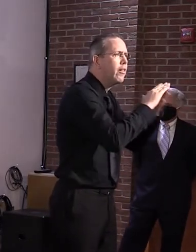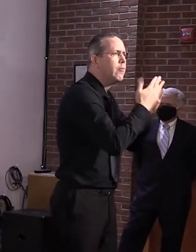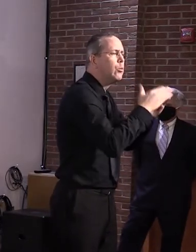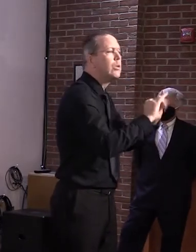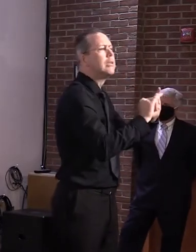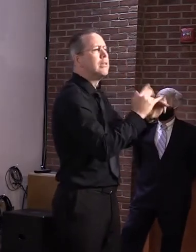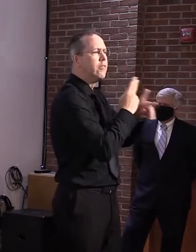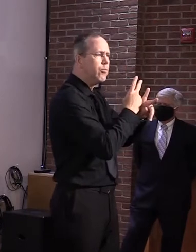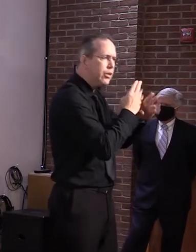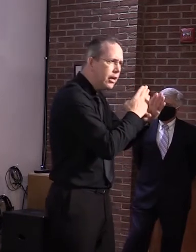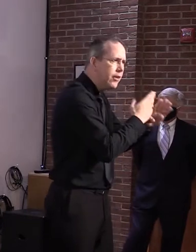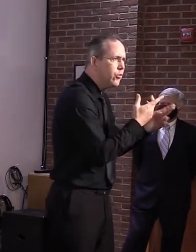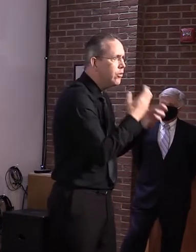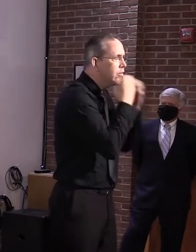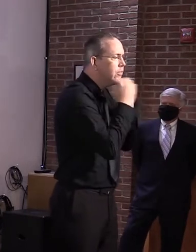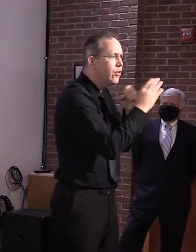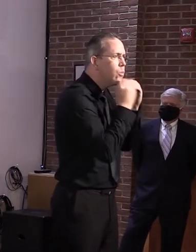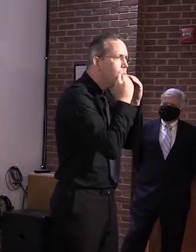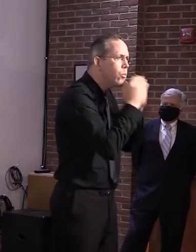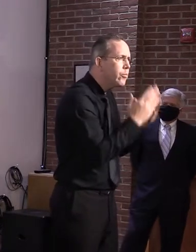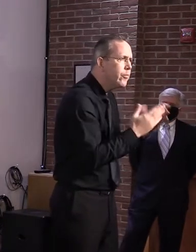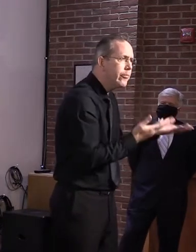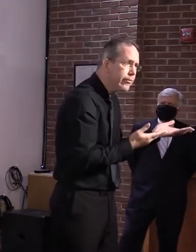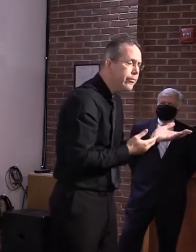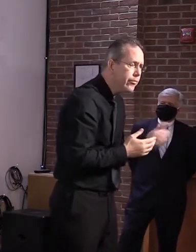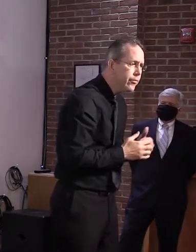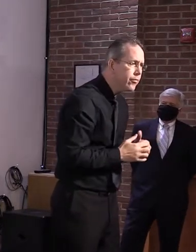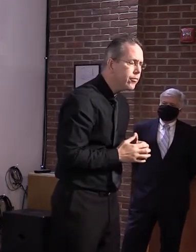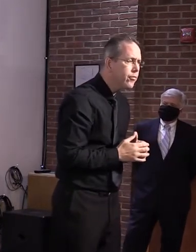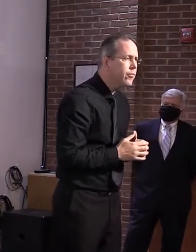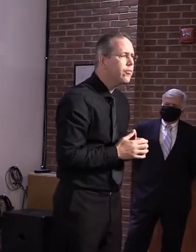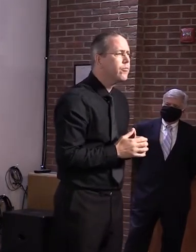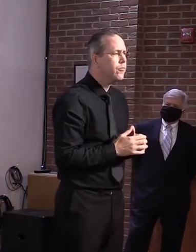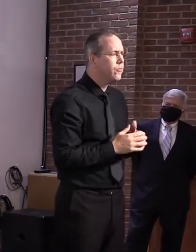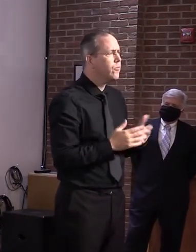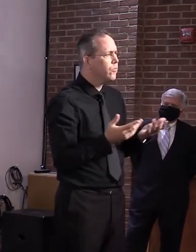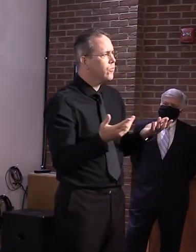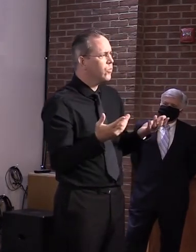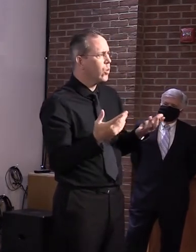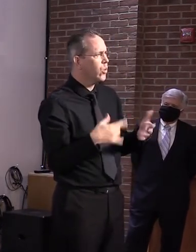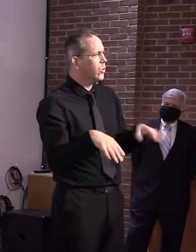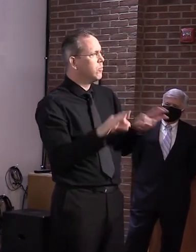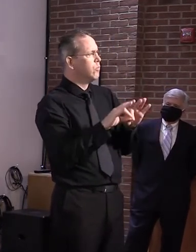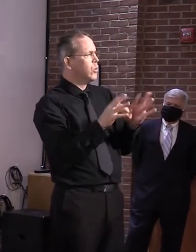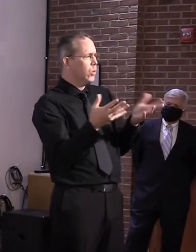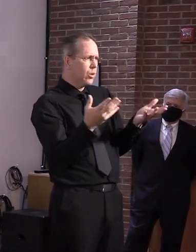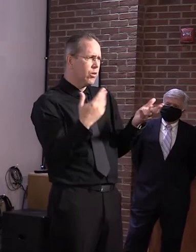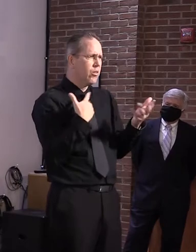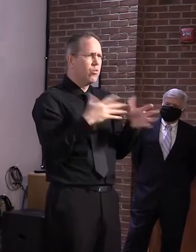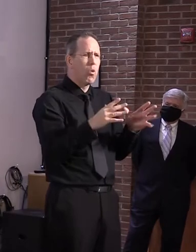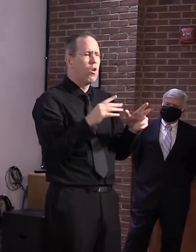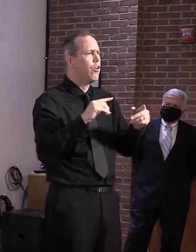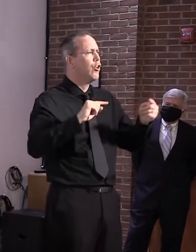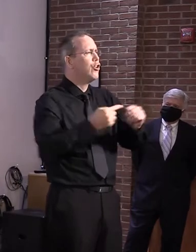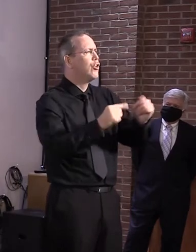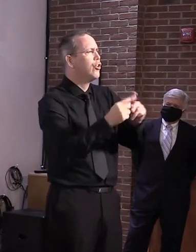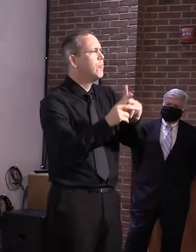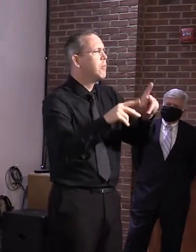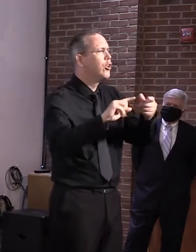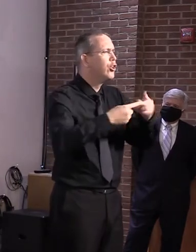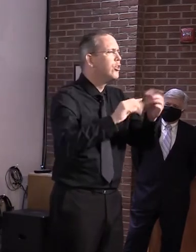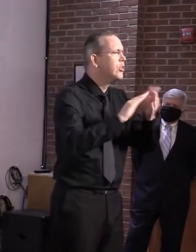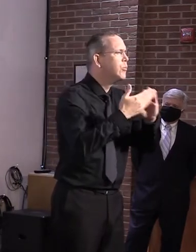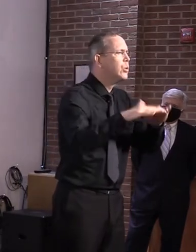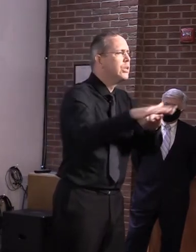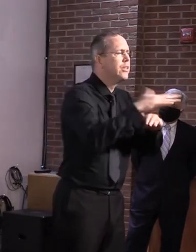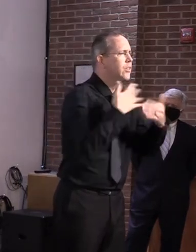or whatever. This is really important. You can really hurt people. And that is not our intent. Our intent is to make a better world at our colleges and